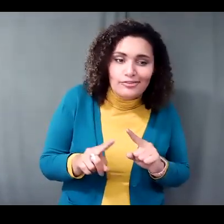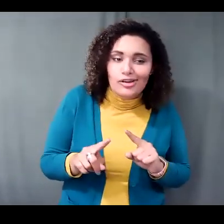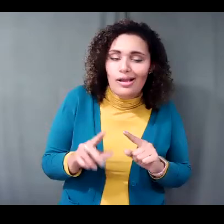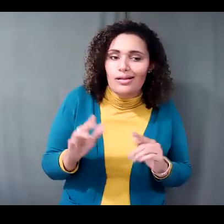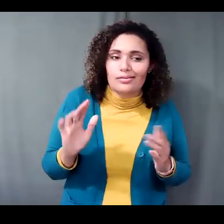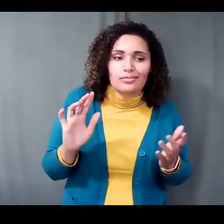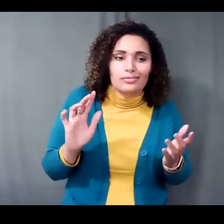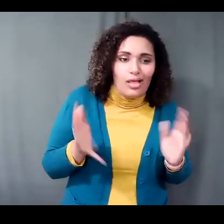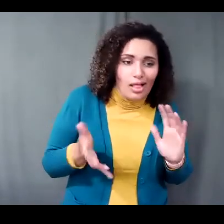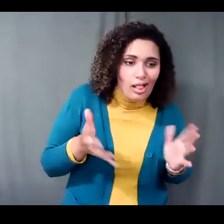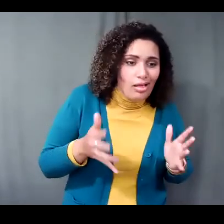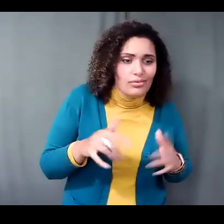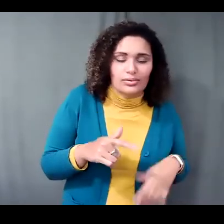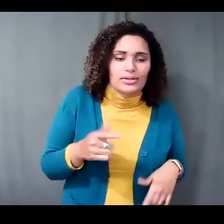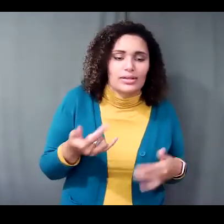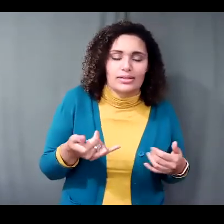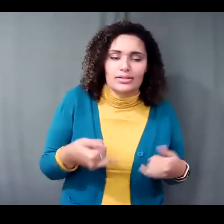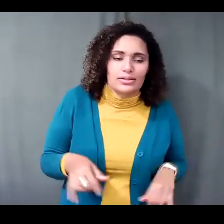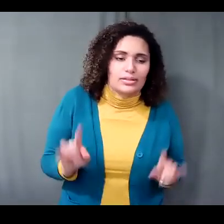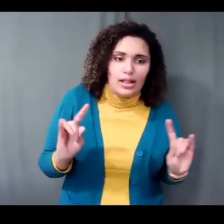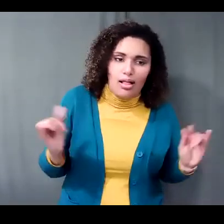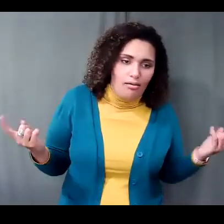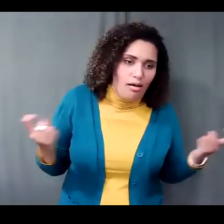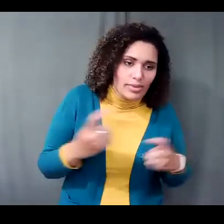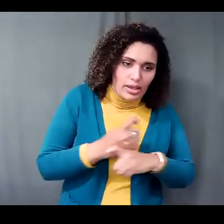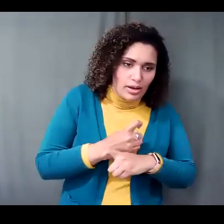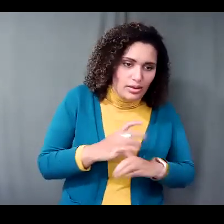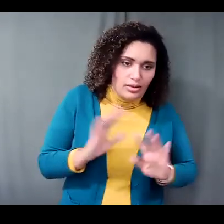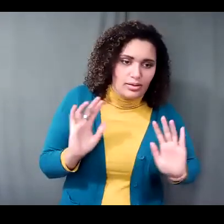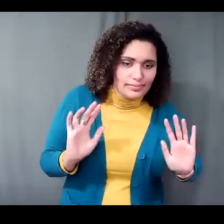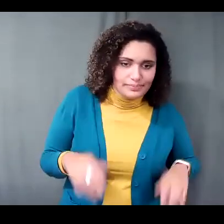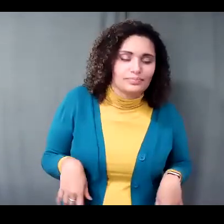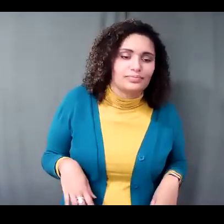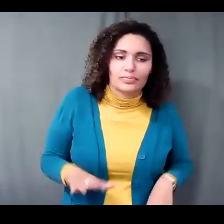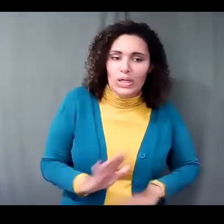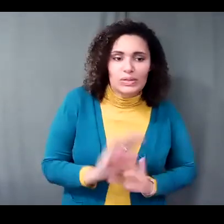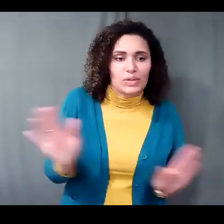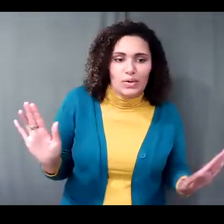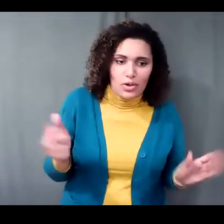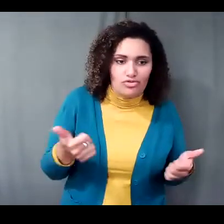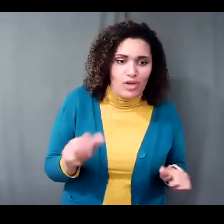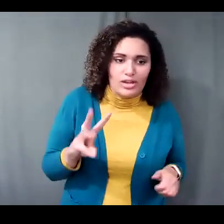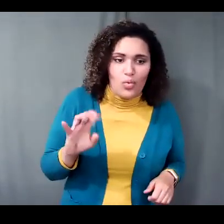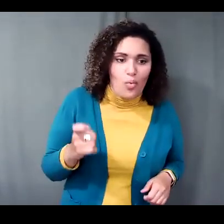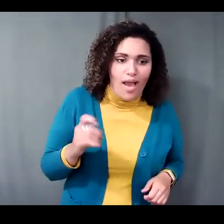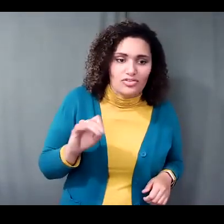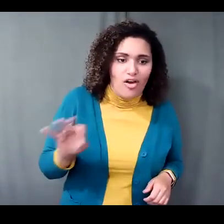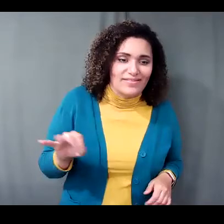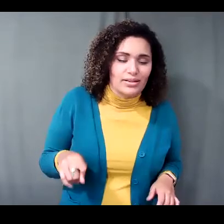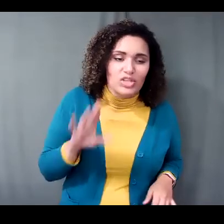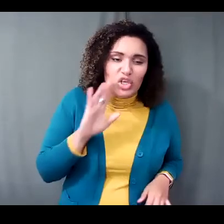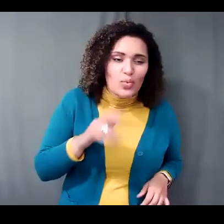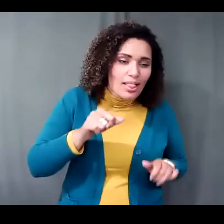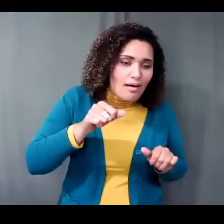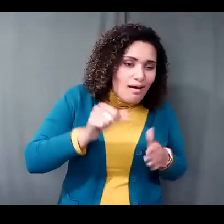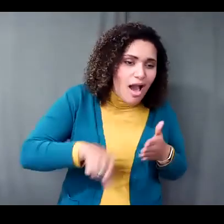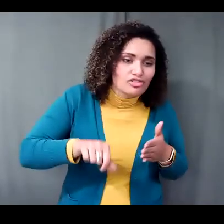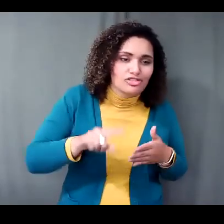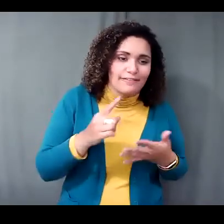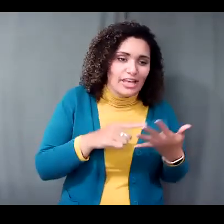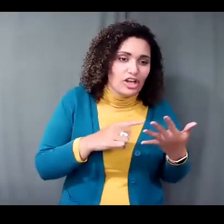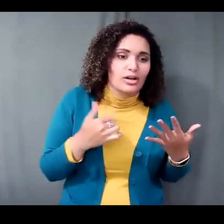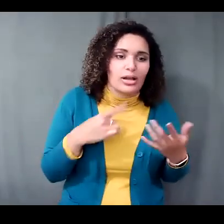Sorry. That's cool. We should put you on the mic. I don't know. I never knew that. Is that where